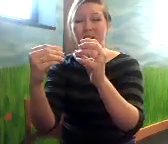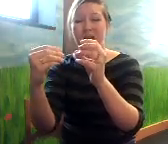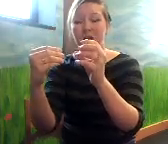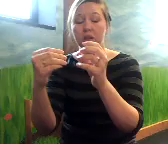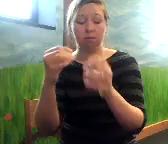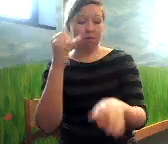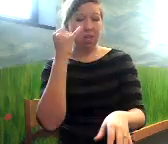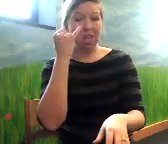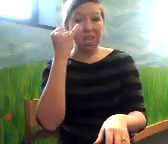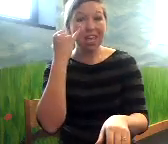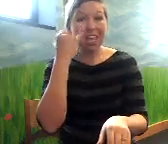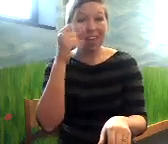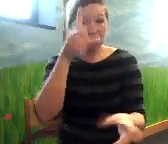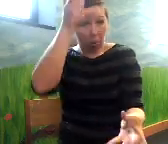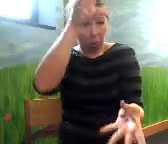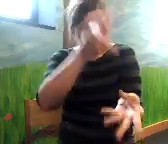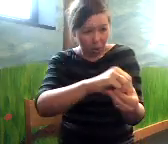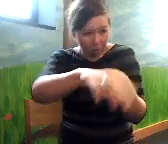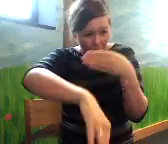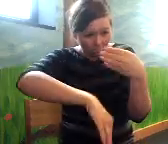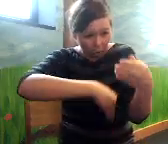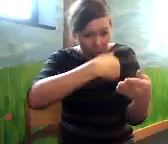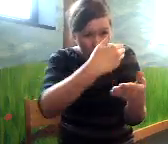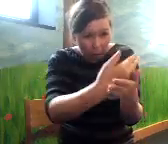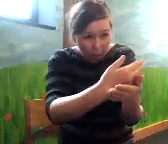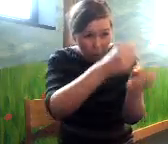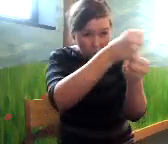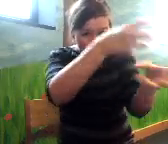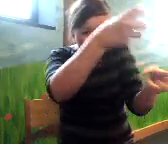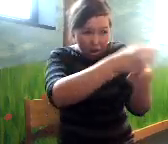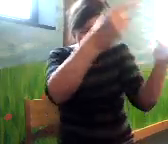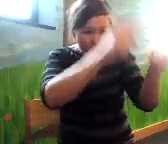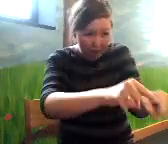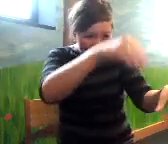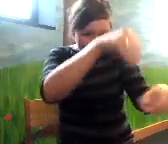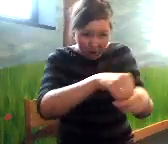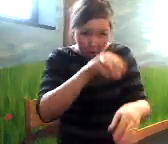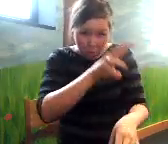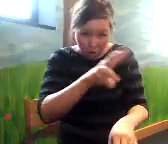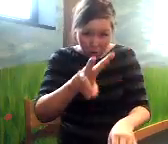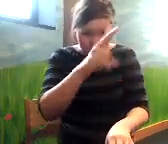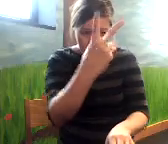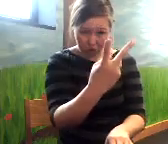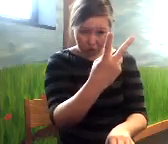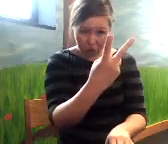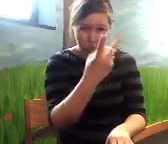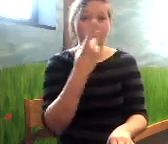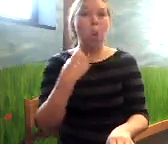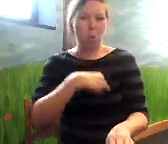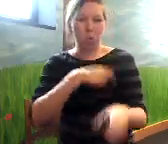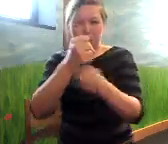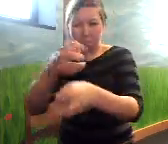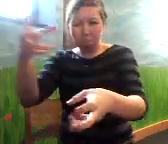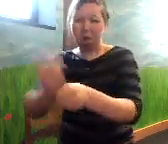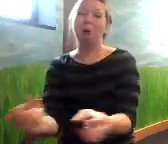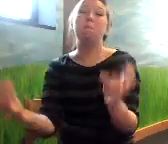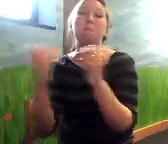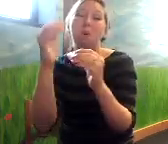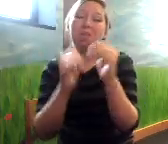the Germans, the Italians, the Japanese. We will drop more bombs in this phase